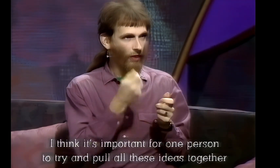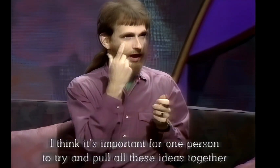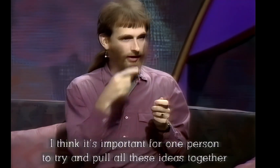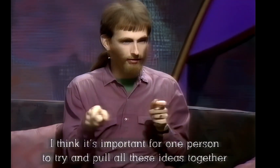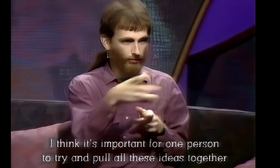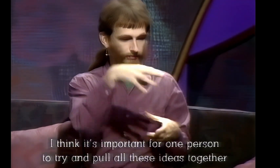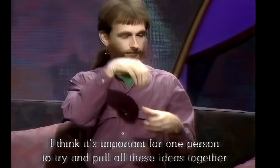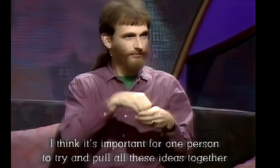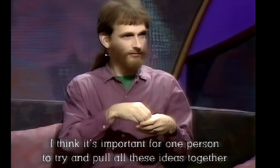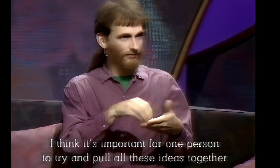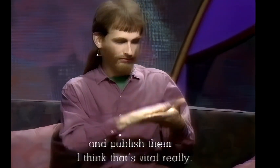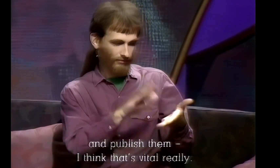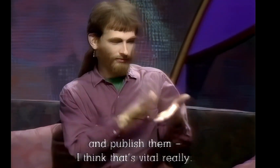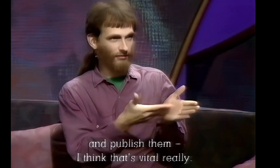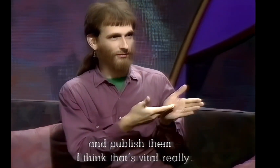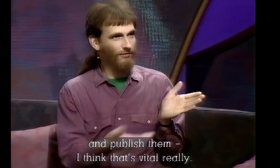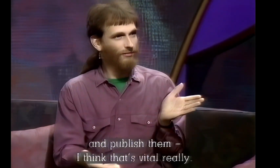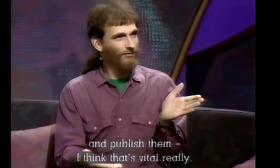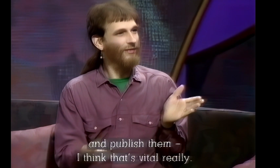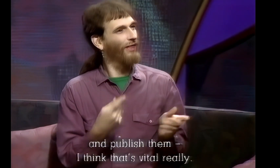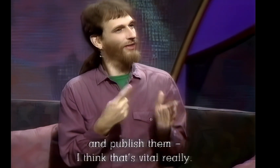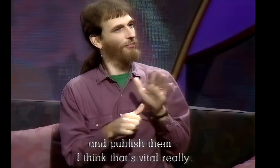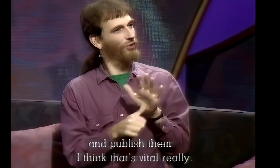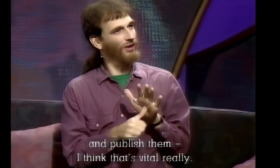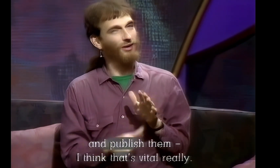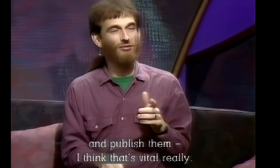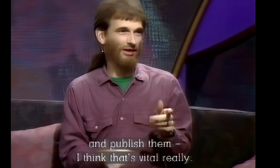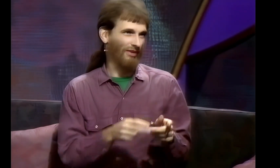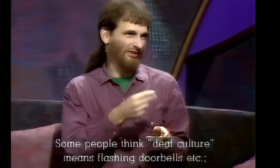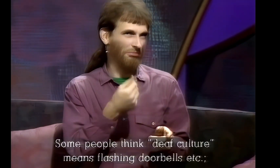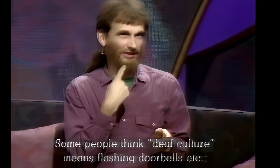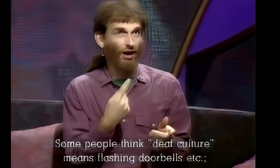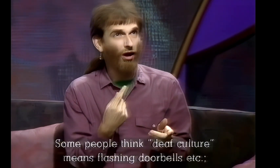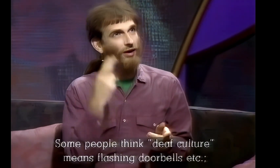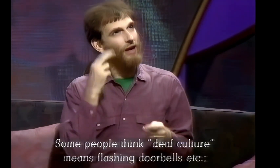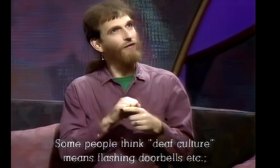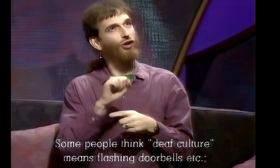to try and pull all these ideas together and publish them. I think that's vital, really.